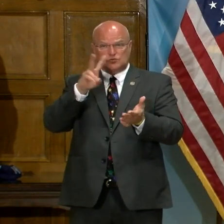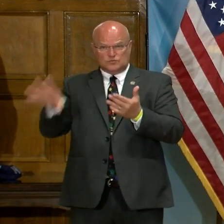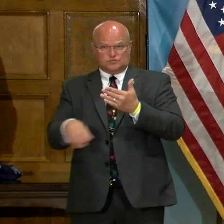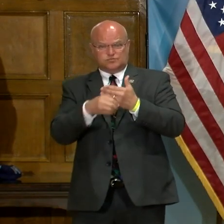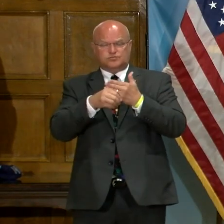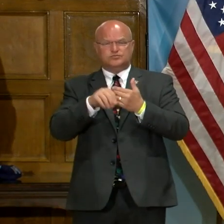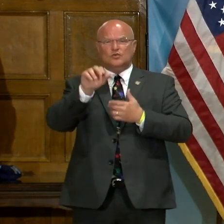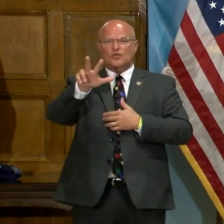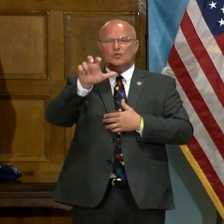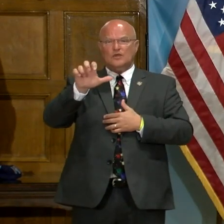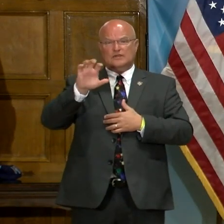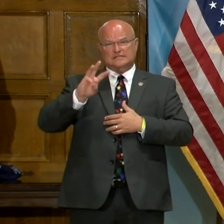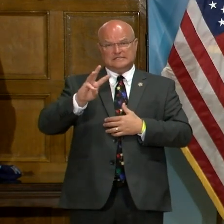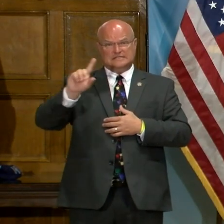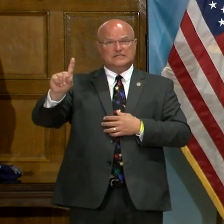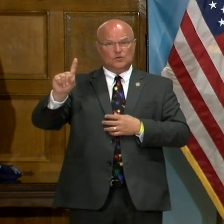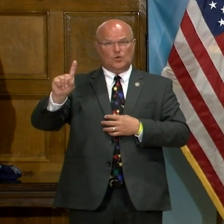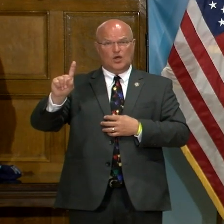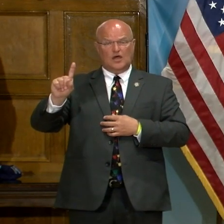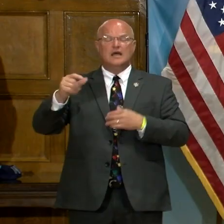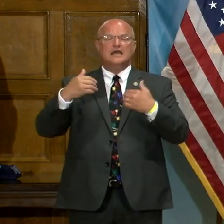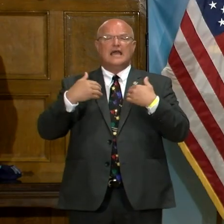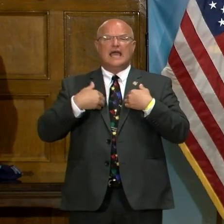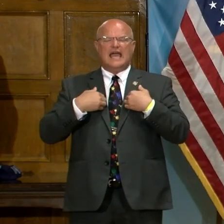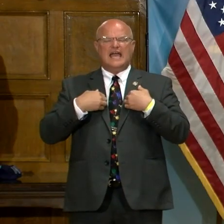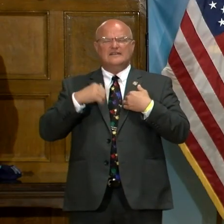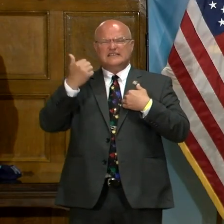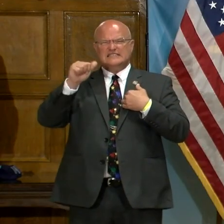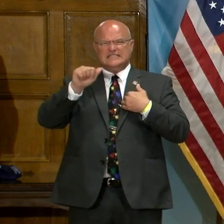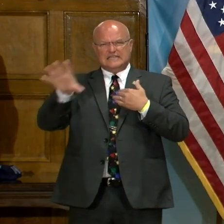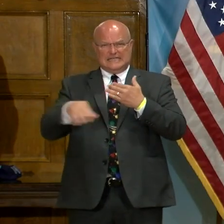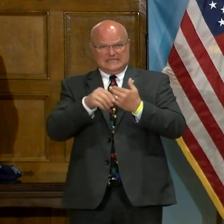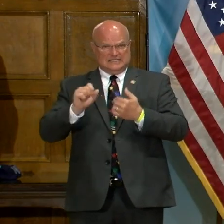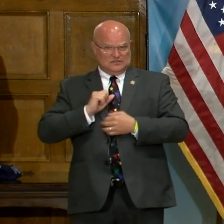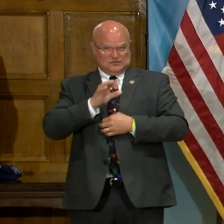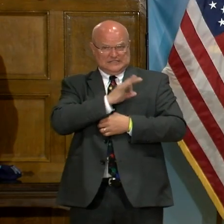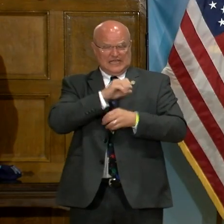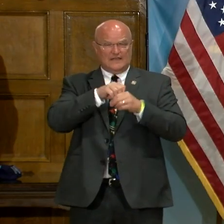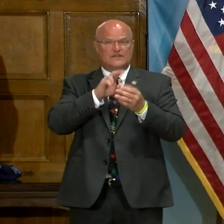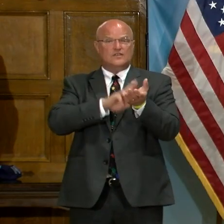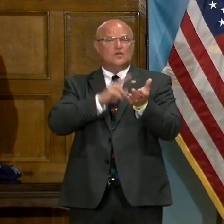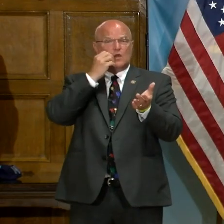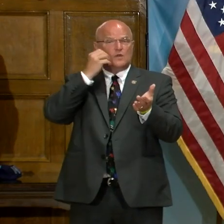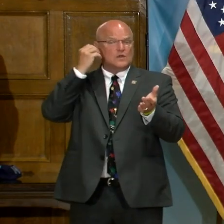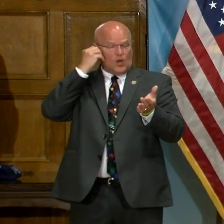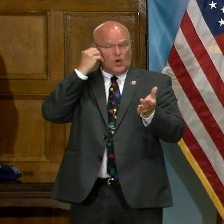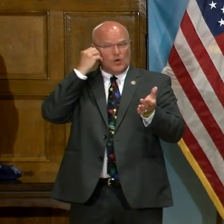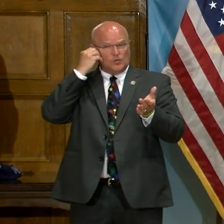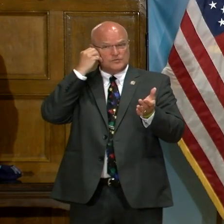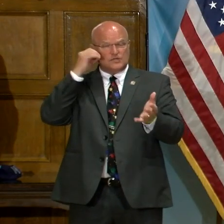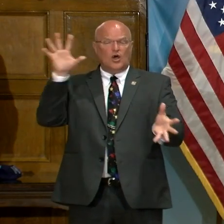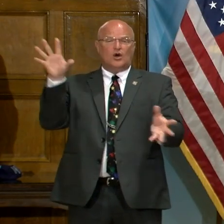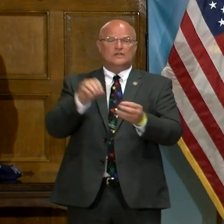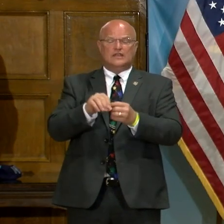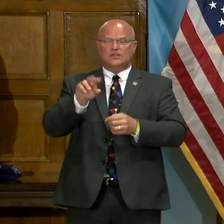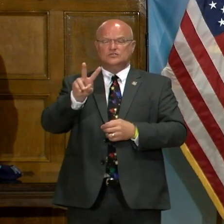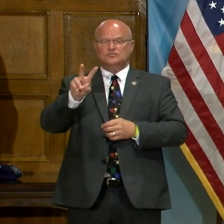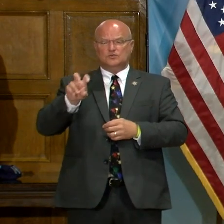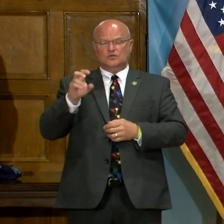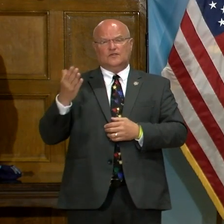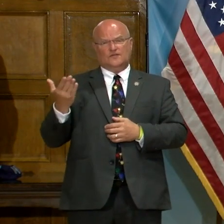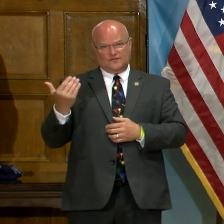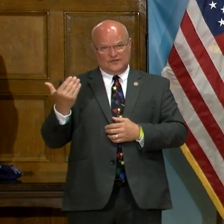at 361, and we've had 10 additional staff at nursing homes who were infected, so we're at